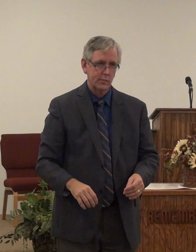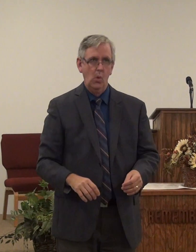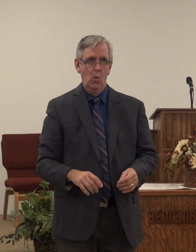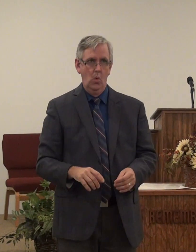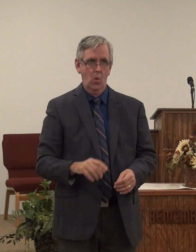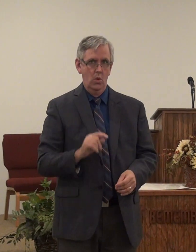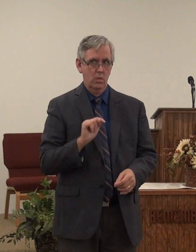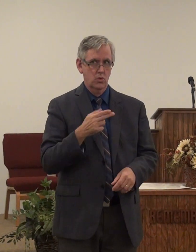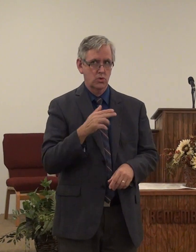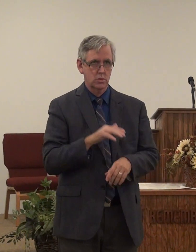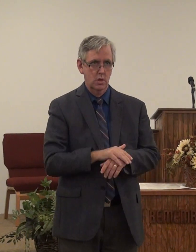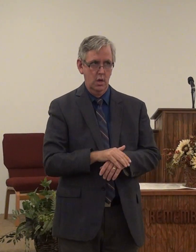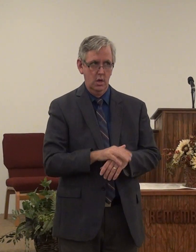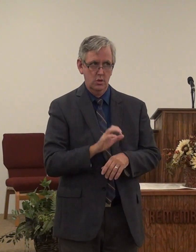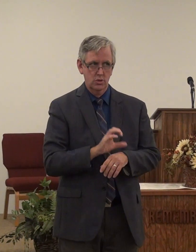supper.